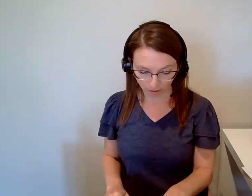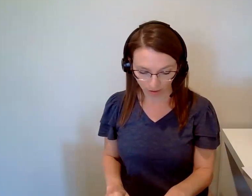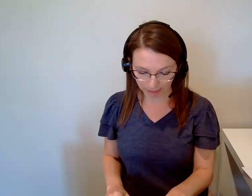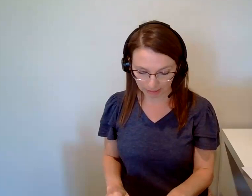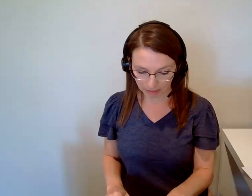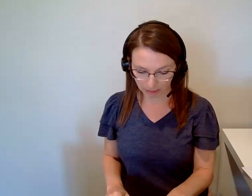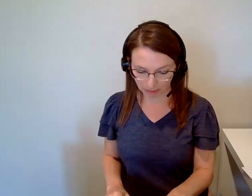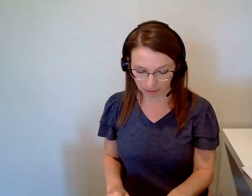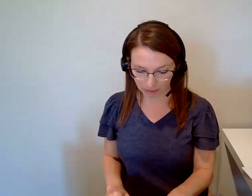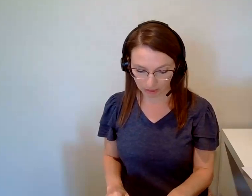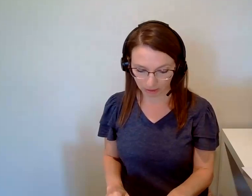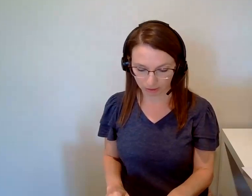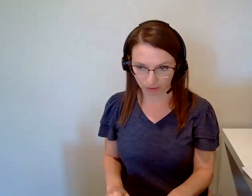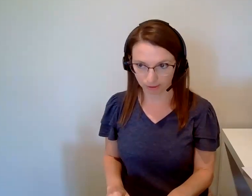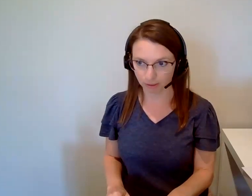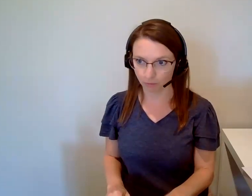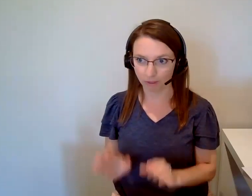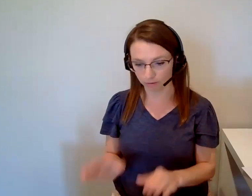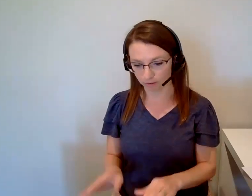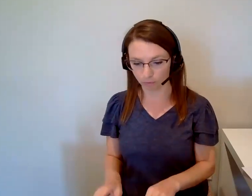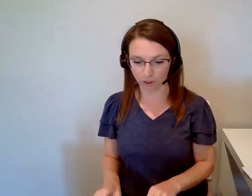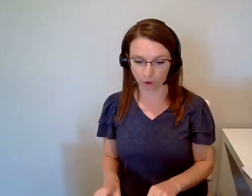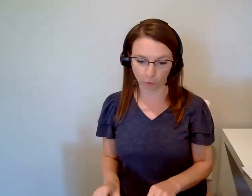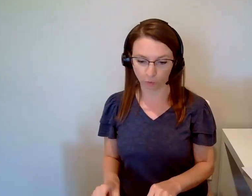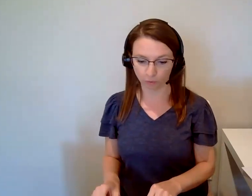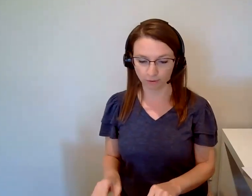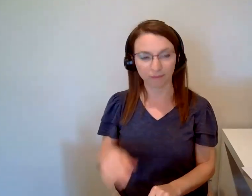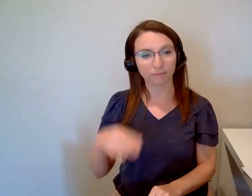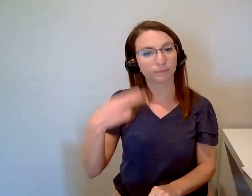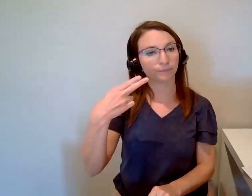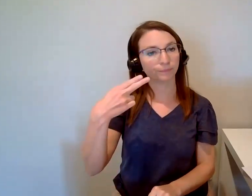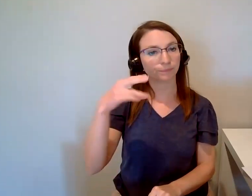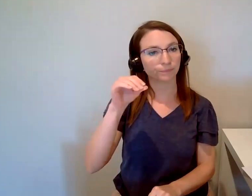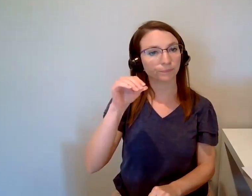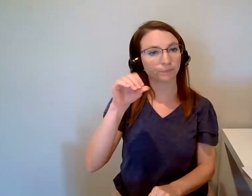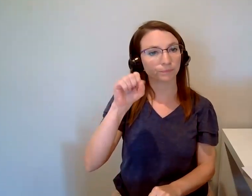All right. Let's see, what else can we do?